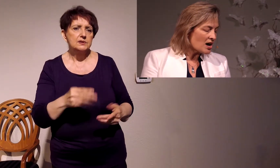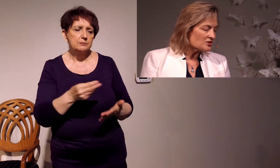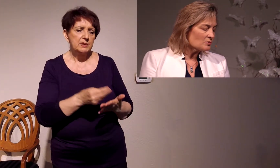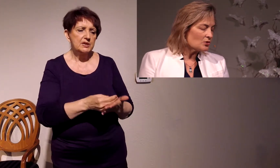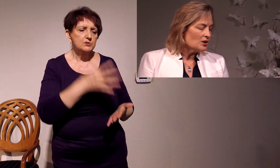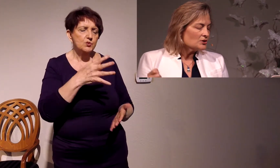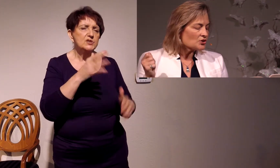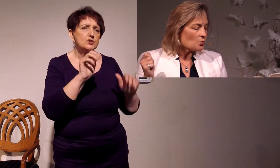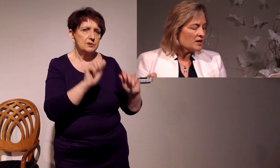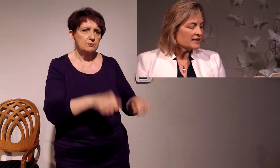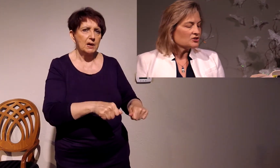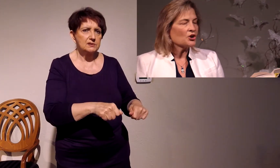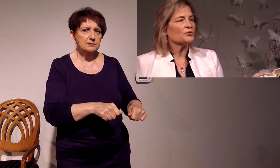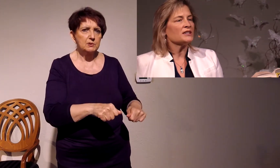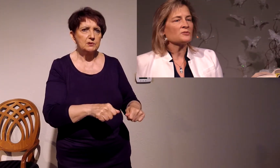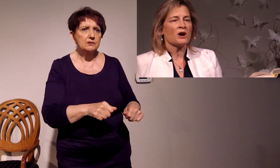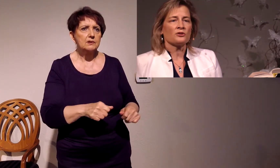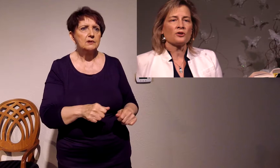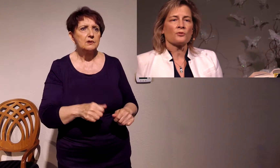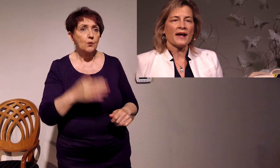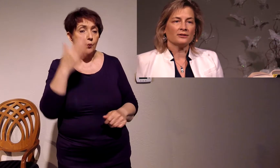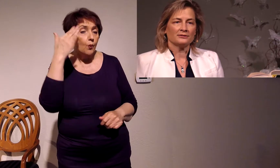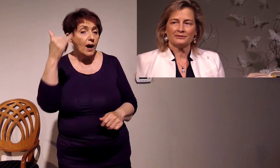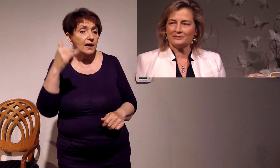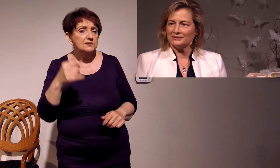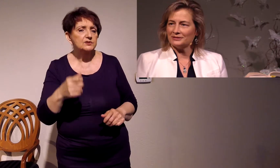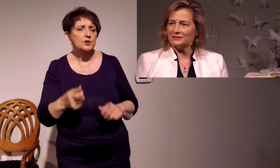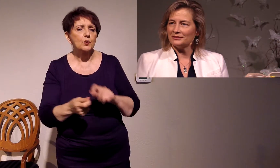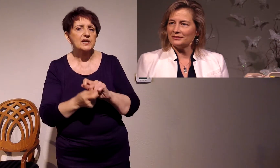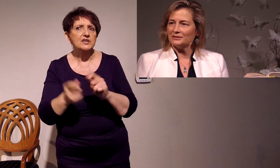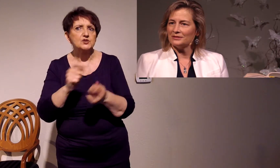as possible so we can turn this mother around.